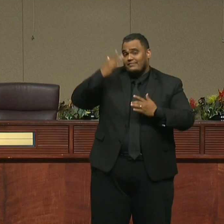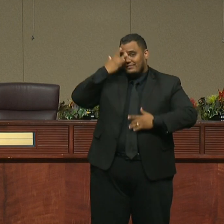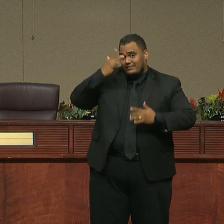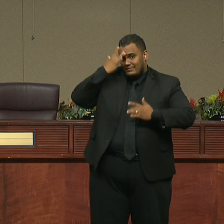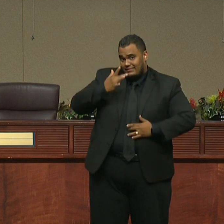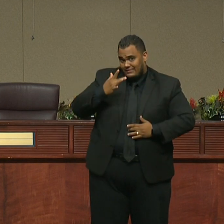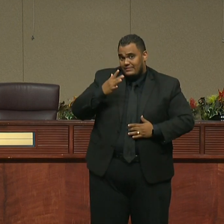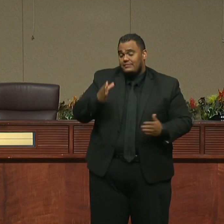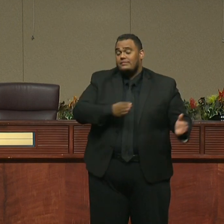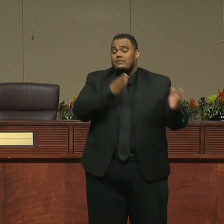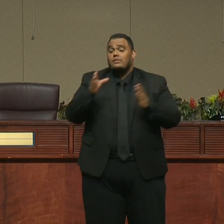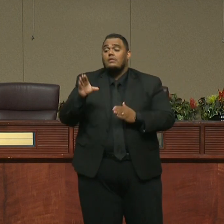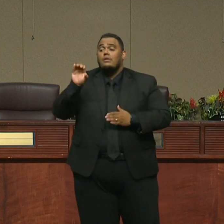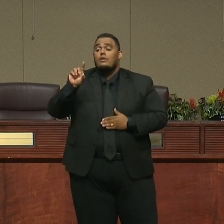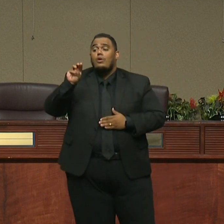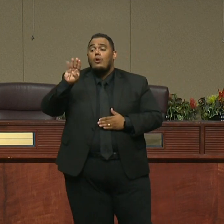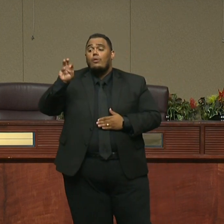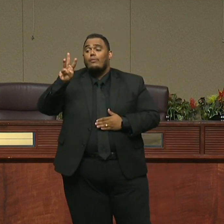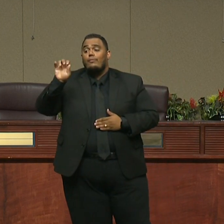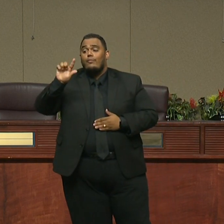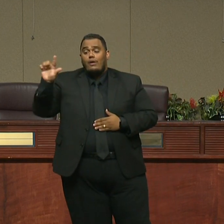new staff,